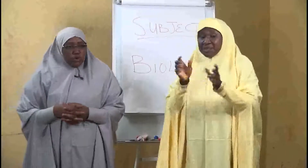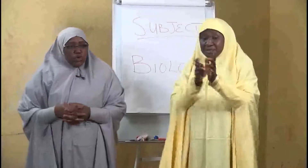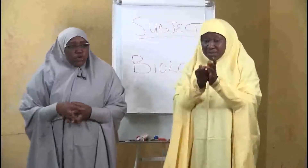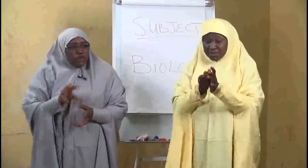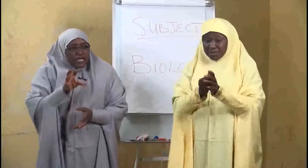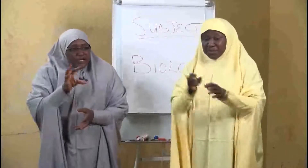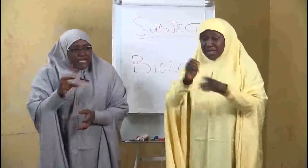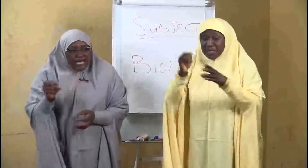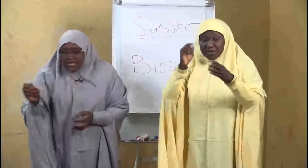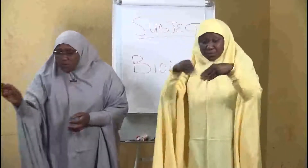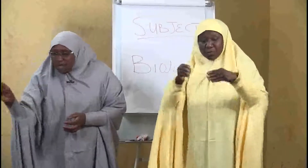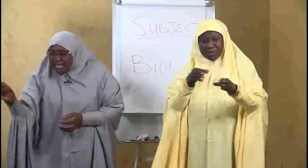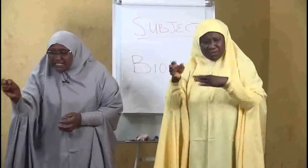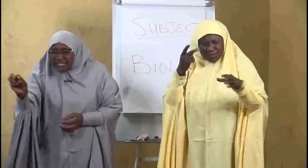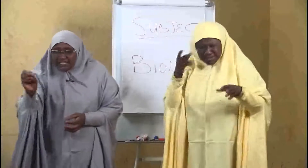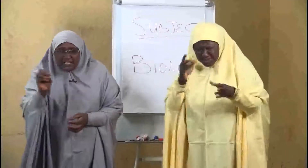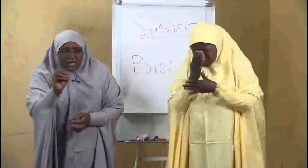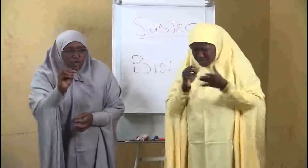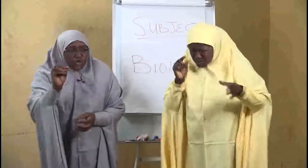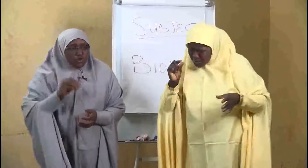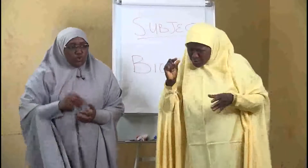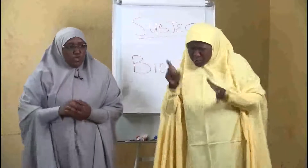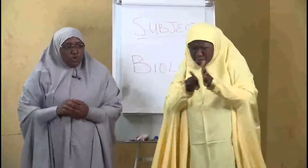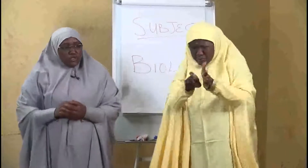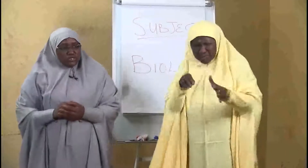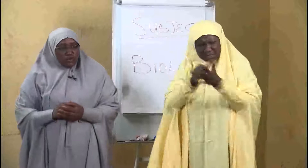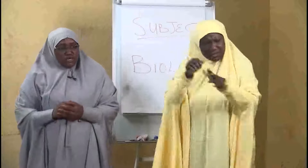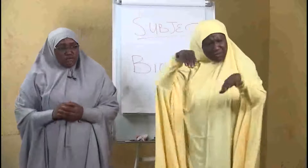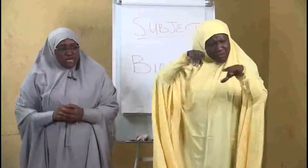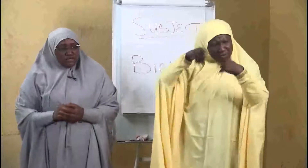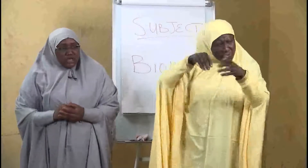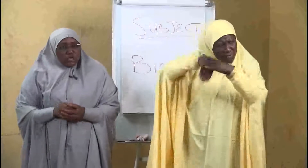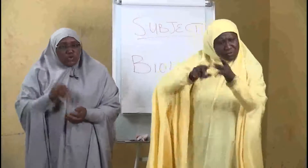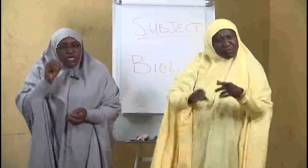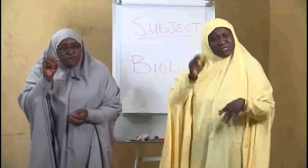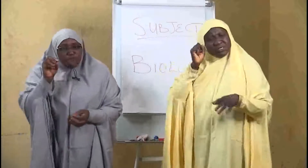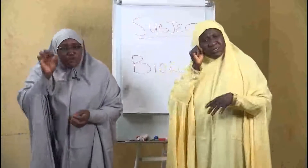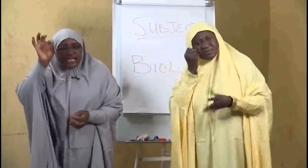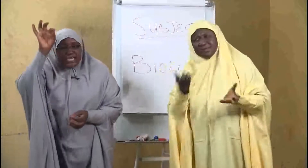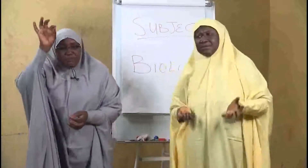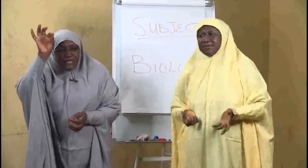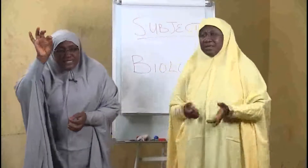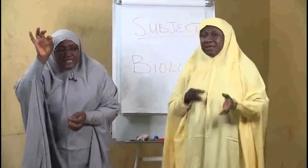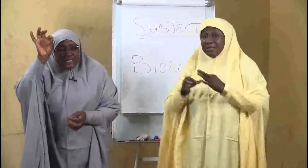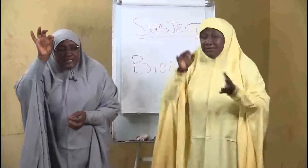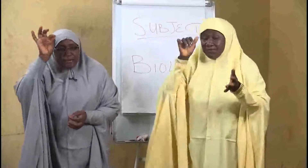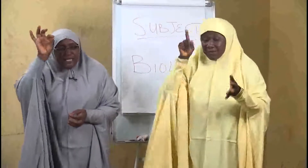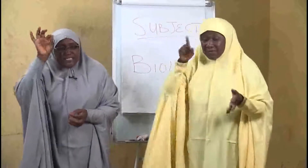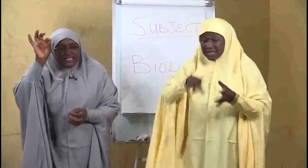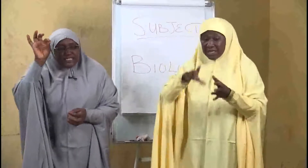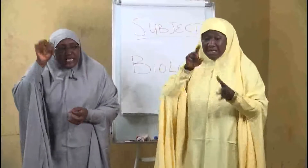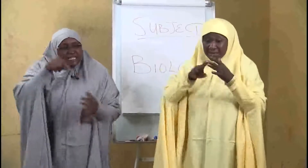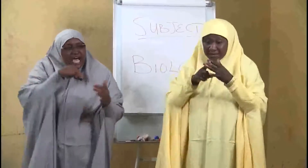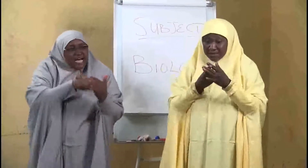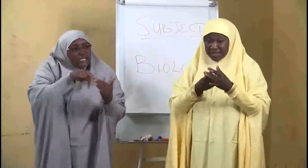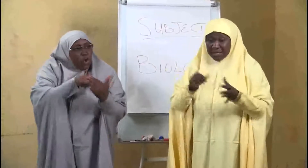the store, you find out that there are smaller insects that go into the bean or the maize. So if you take a bean seedling, a bean